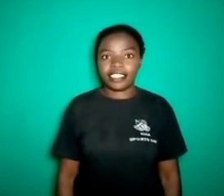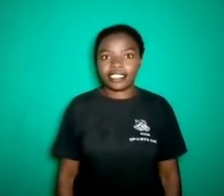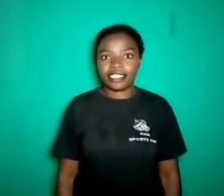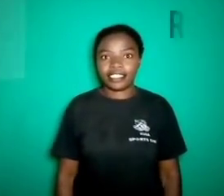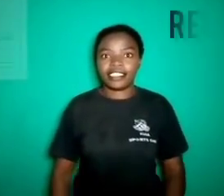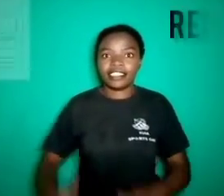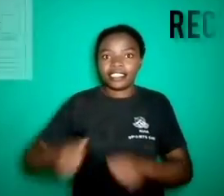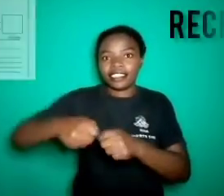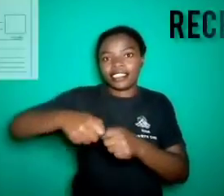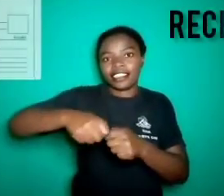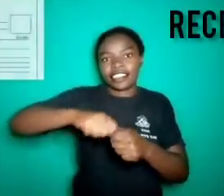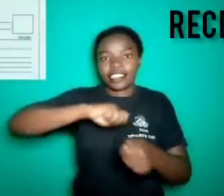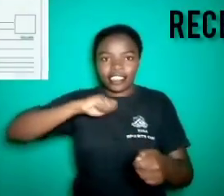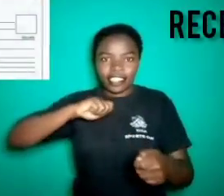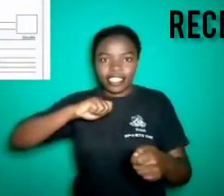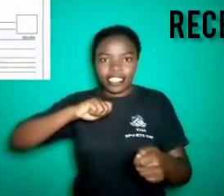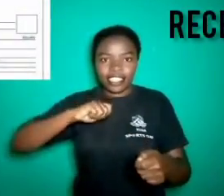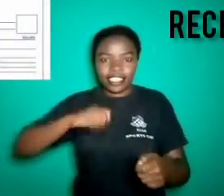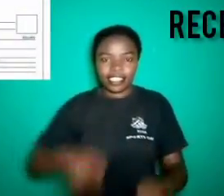Receipt. Receipt.